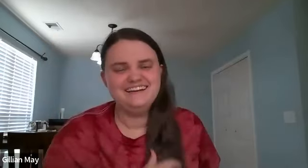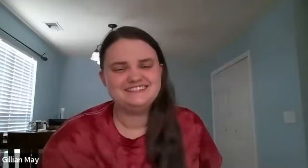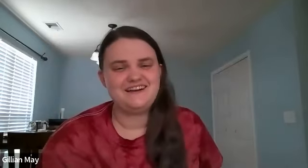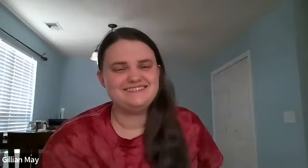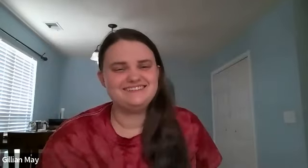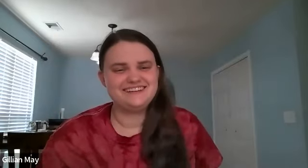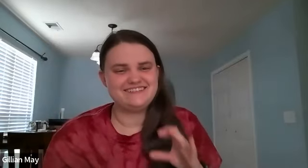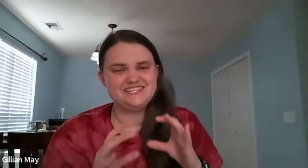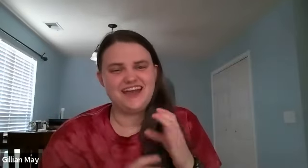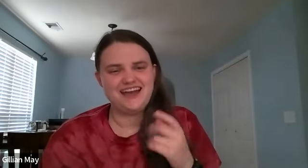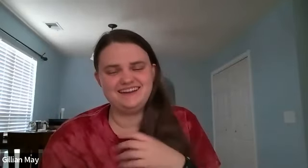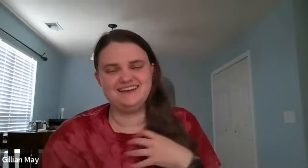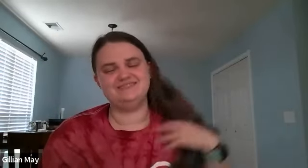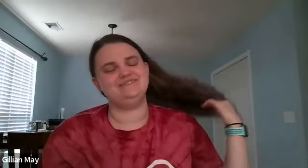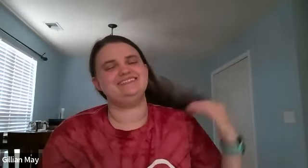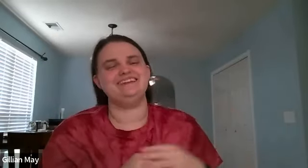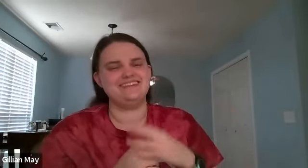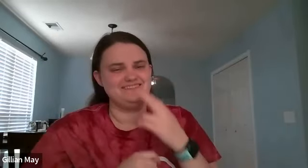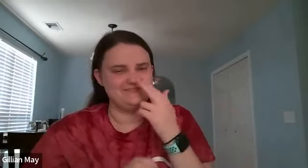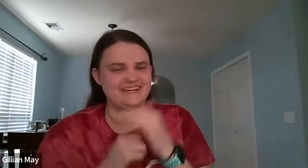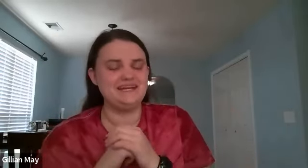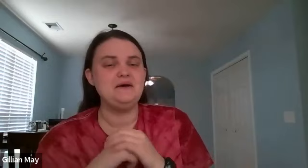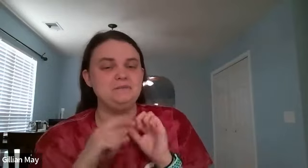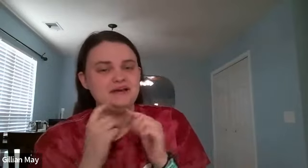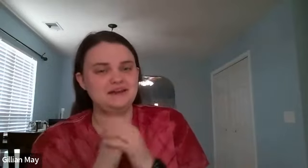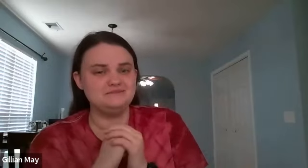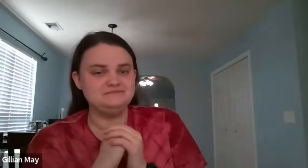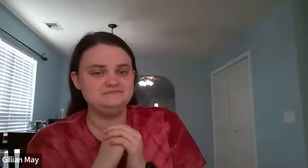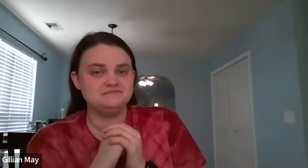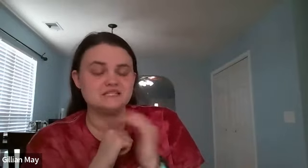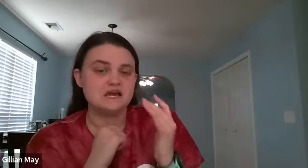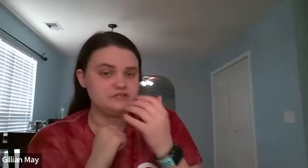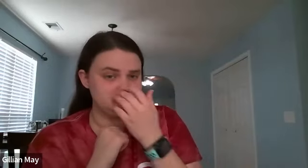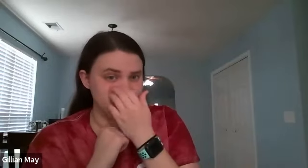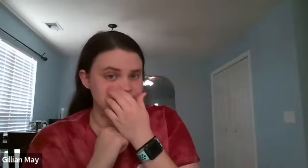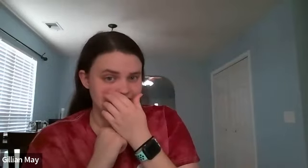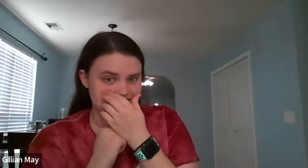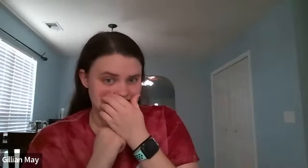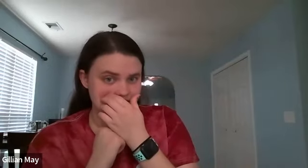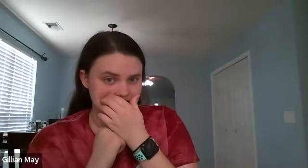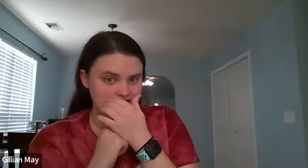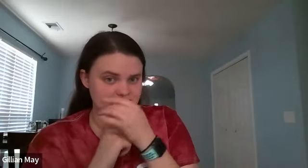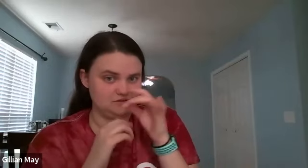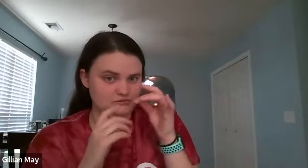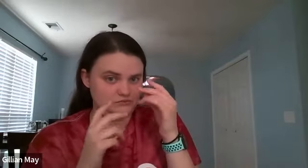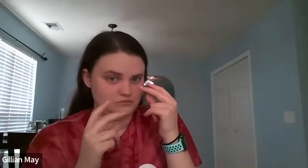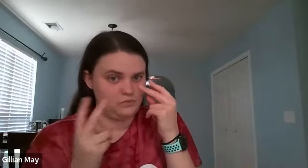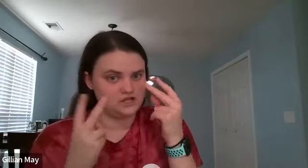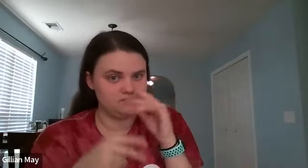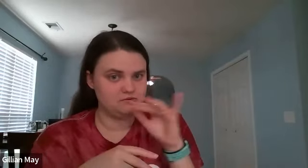so I was looking at the chat, what Miss Katie said, it was funny, but that's kind of what you do in ASL is you watch